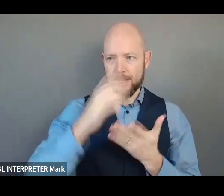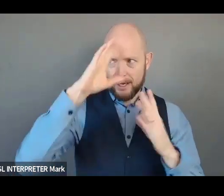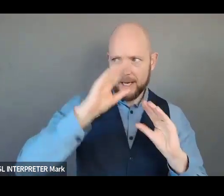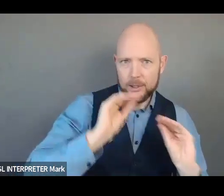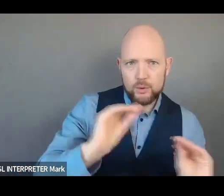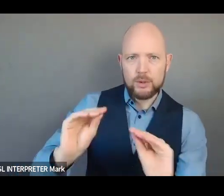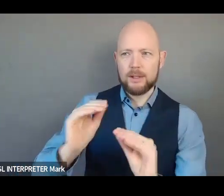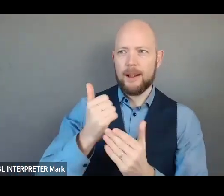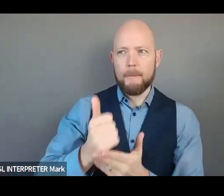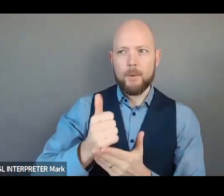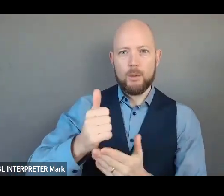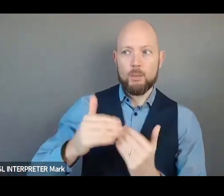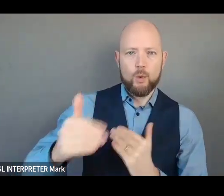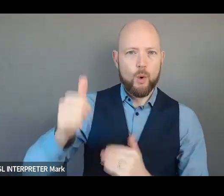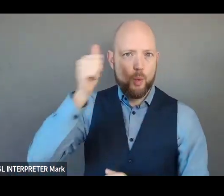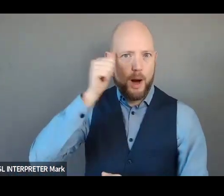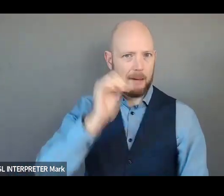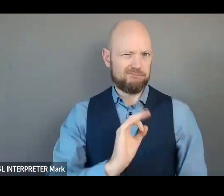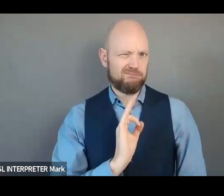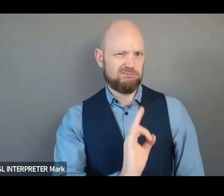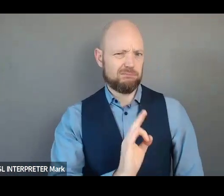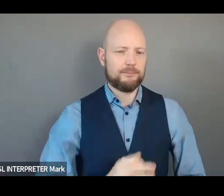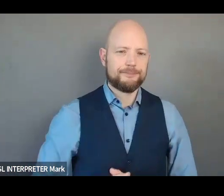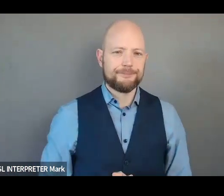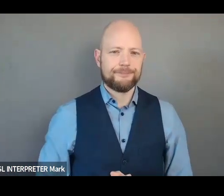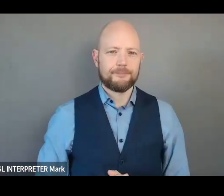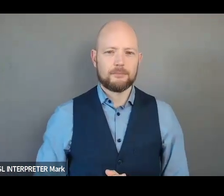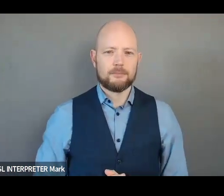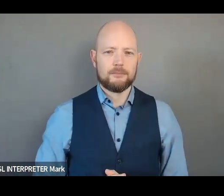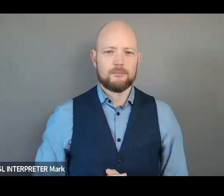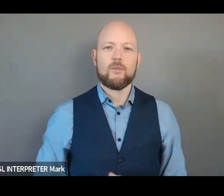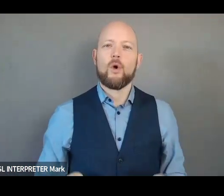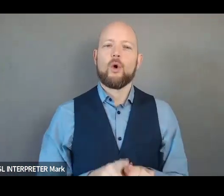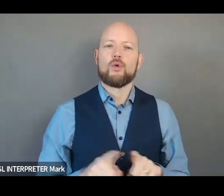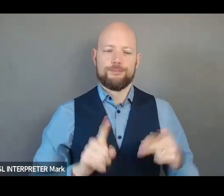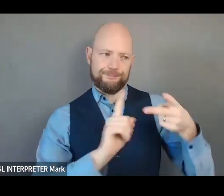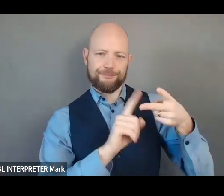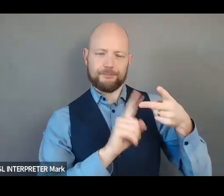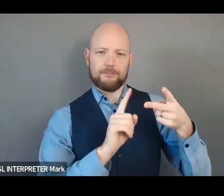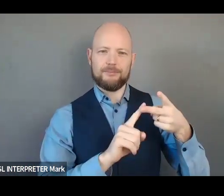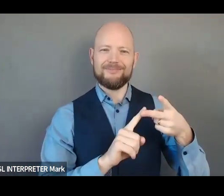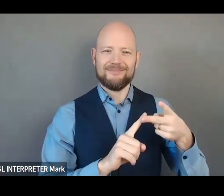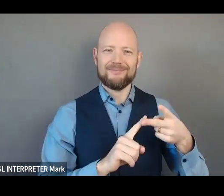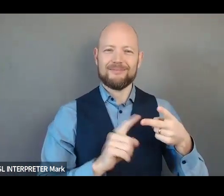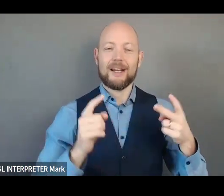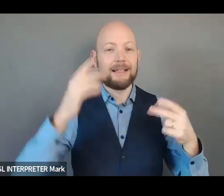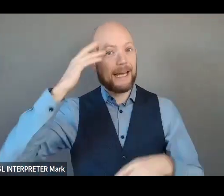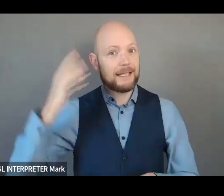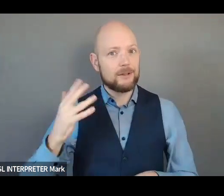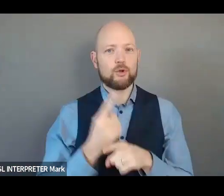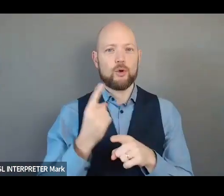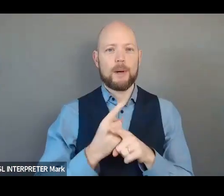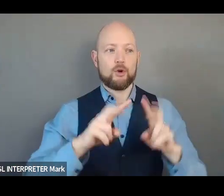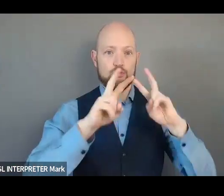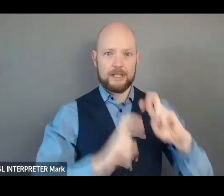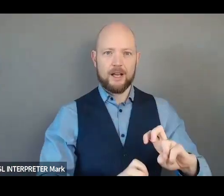about the messiness of the research process in this area. So again, Kate was referring to the fact that the intervention starts when you begin to think